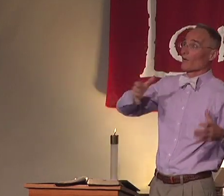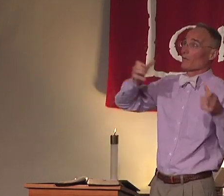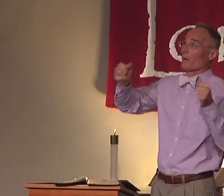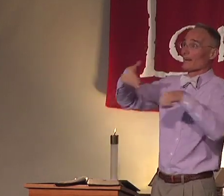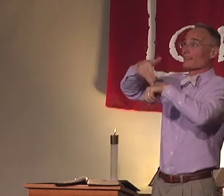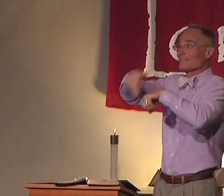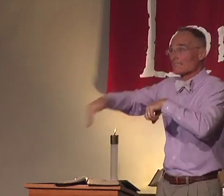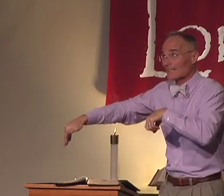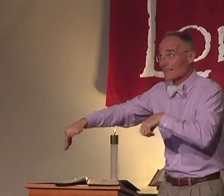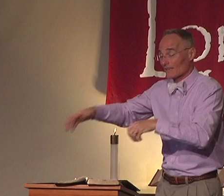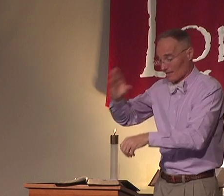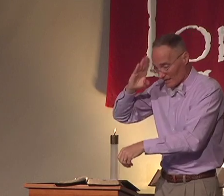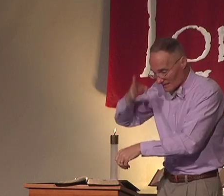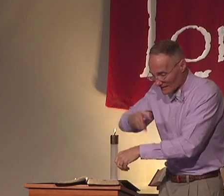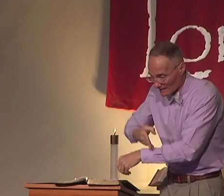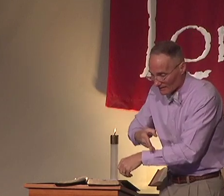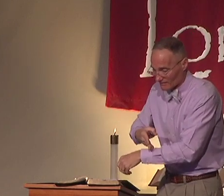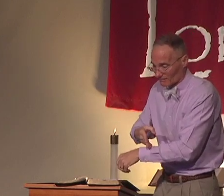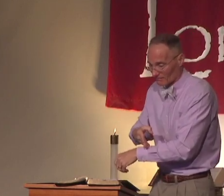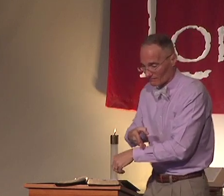Lord God Almighty sent his Son.